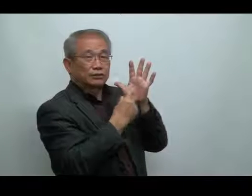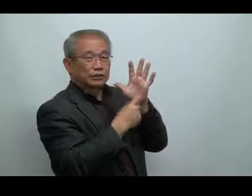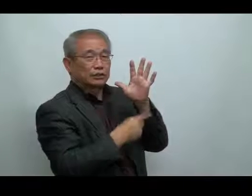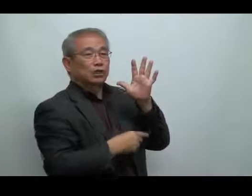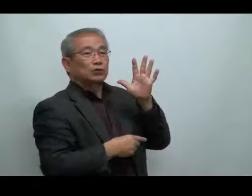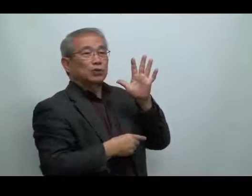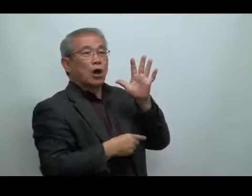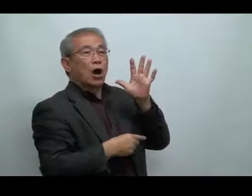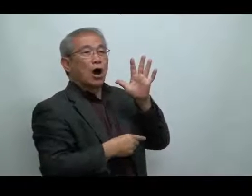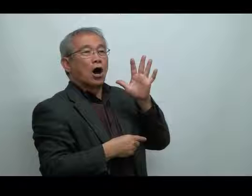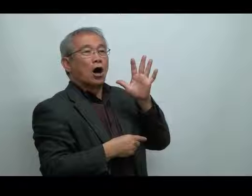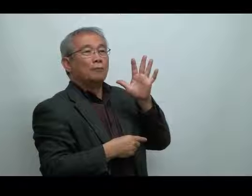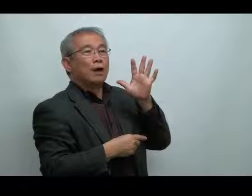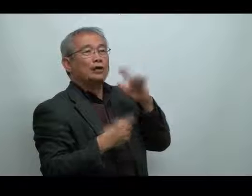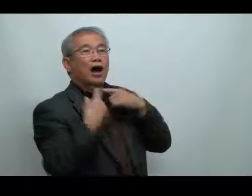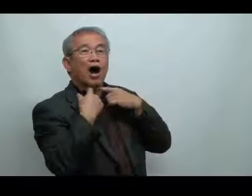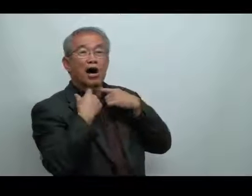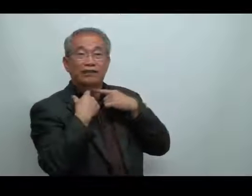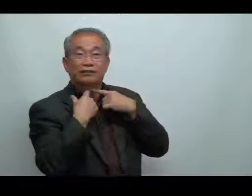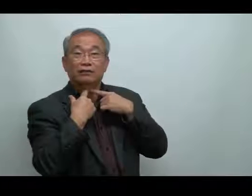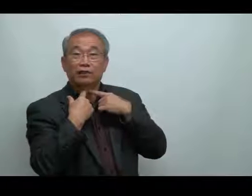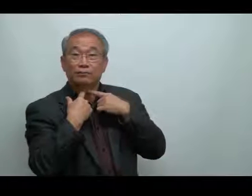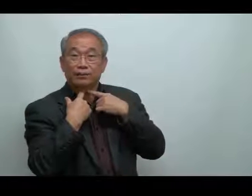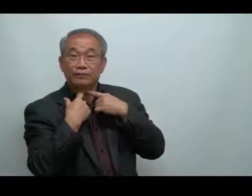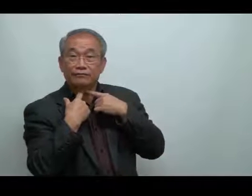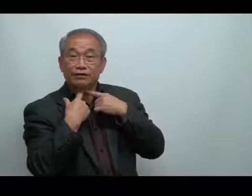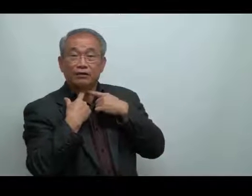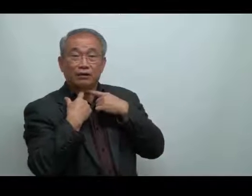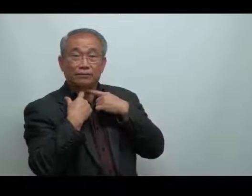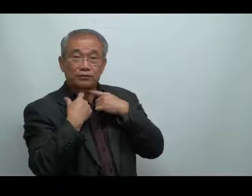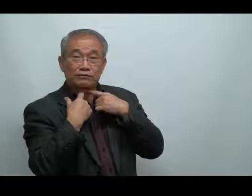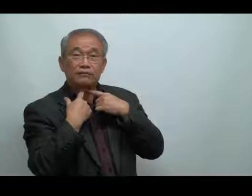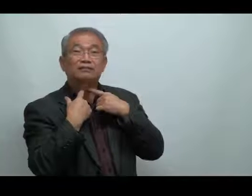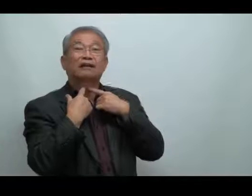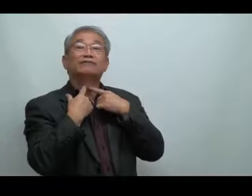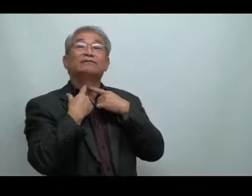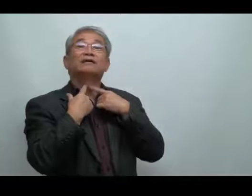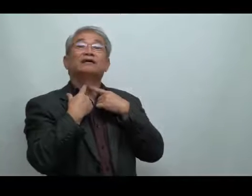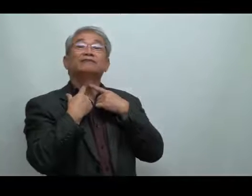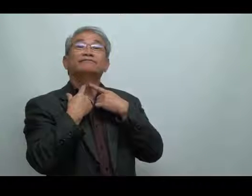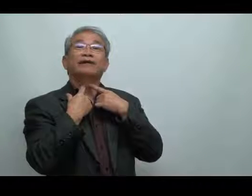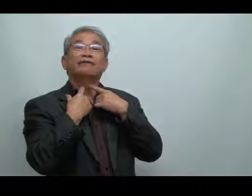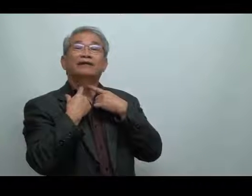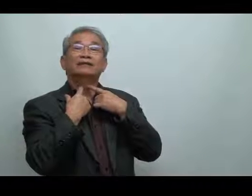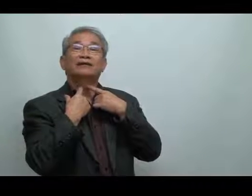like this. Ah is a glottal plosive. Glottal plosive is starts from the pharynx.